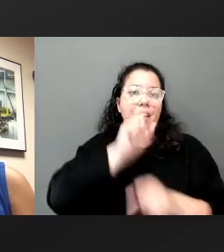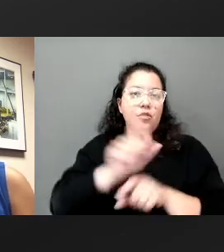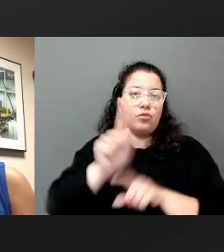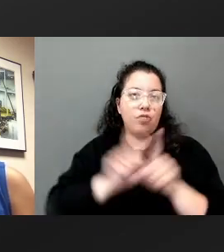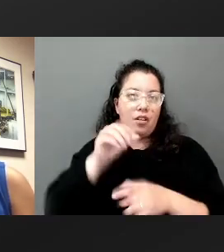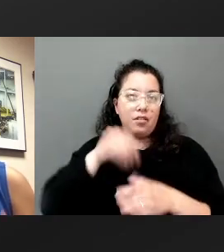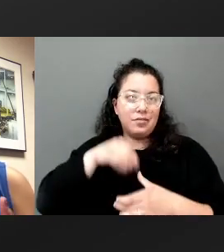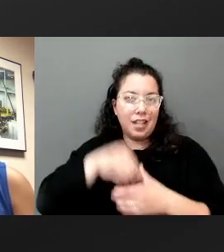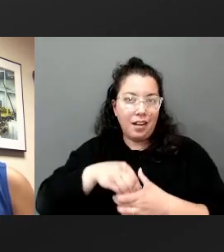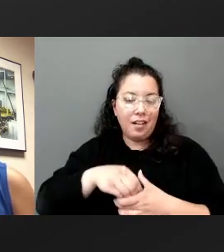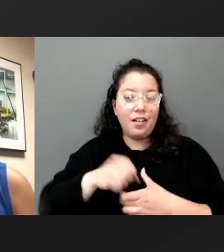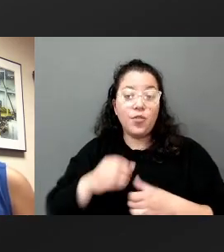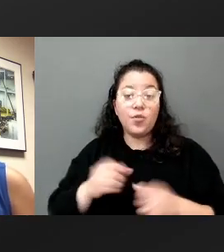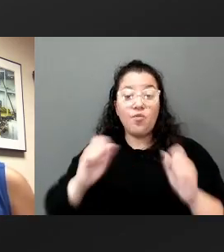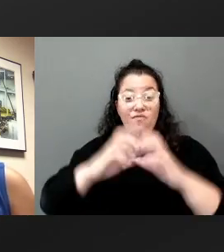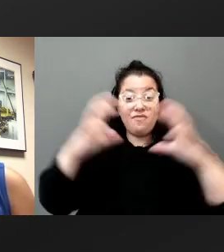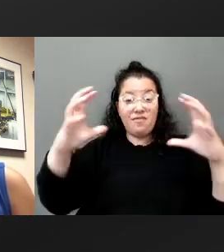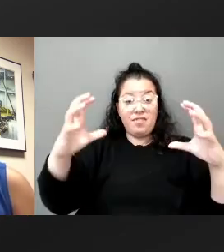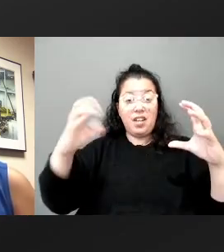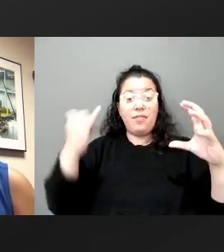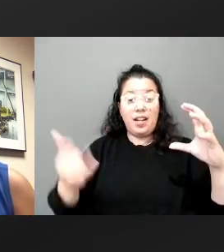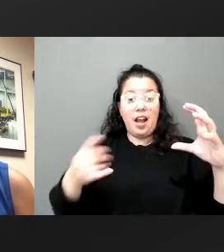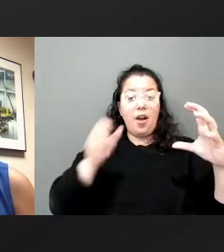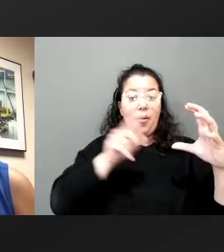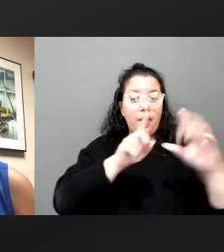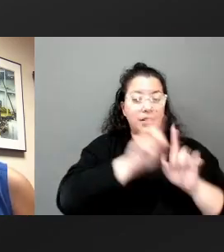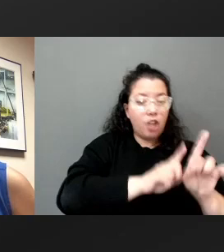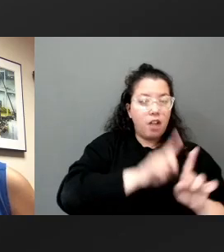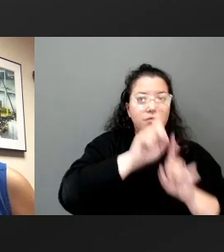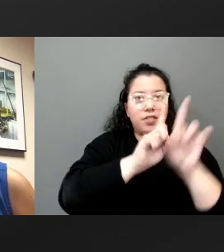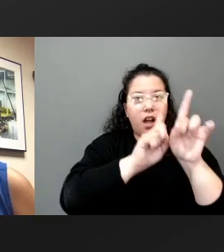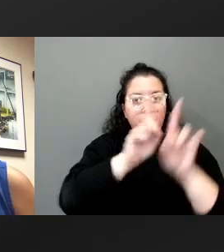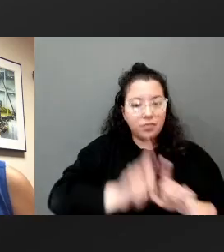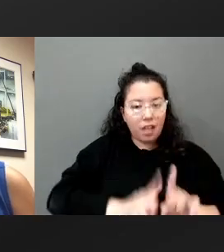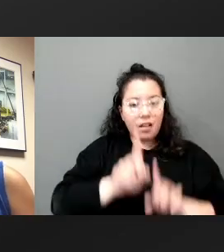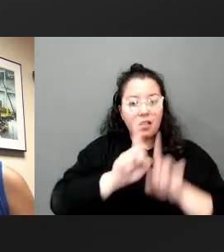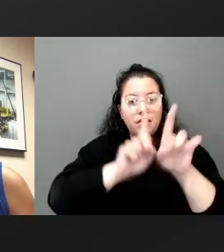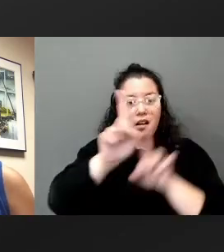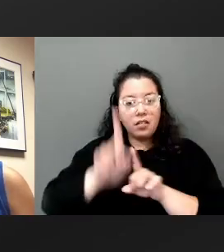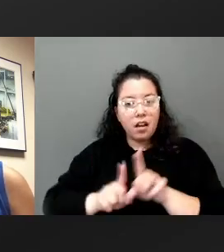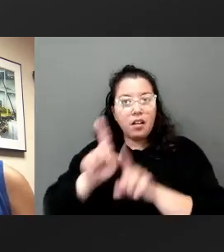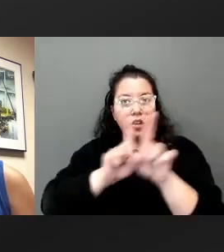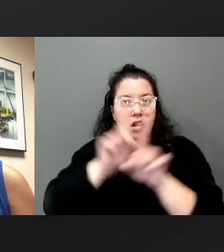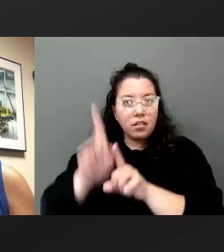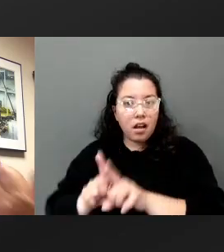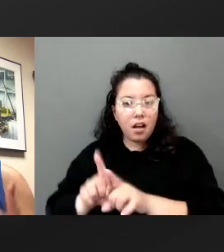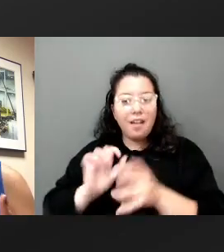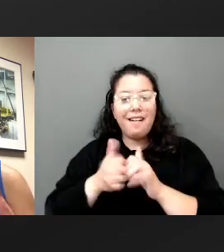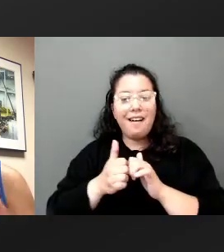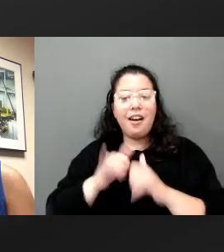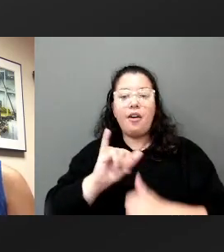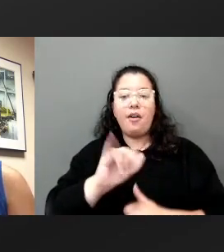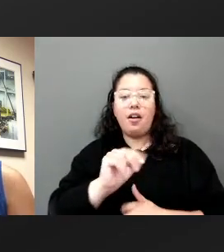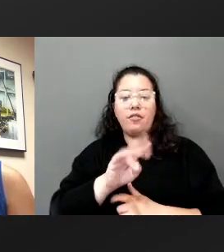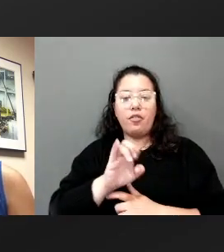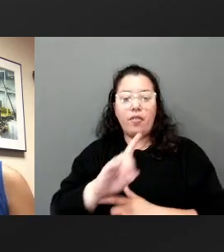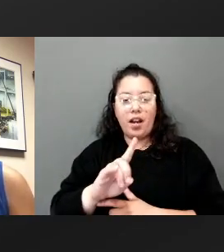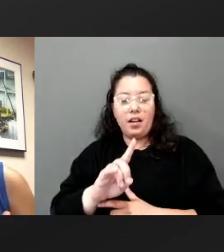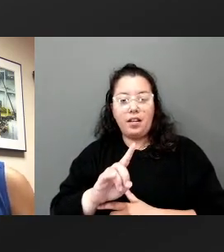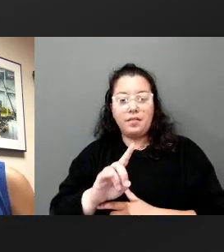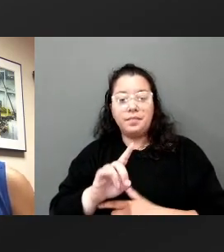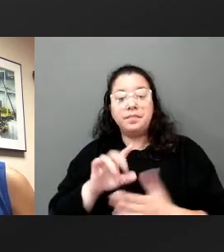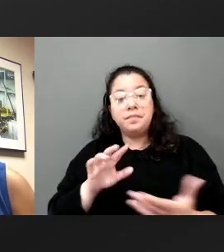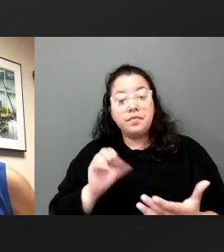And also, just like the other image, you see a lot of those stars with the diffraction spikes. So those are really bright foreground stars in front of